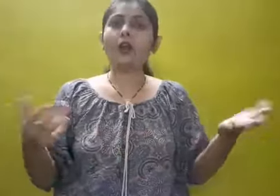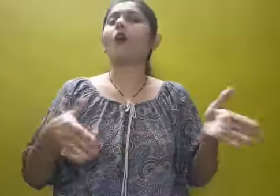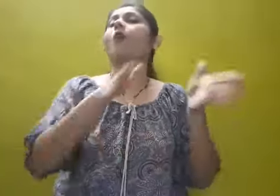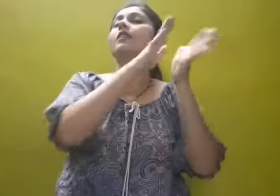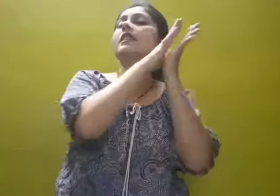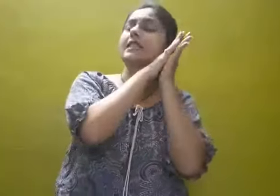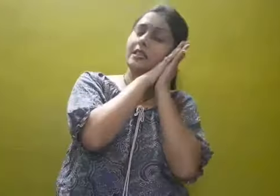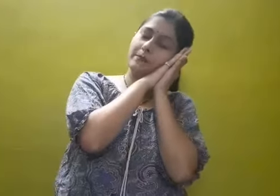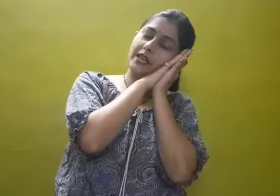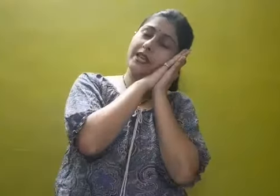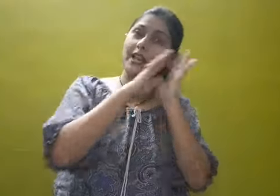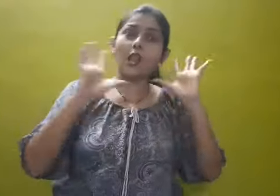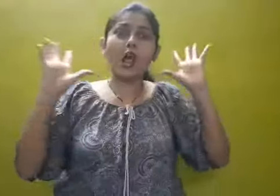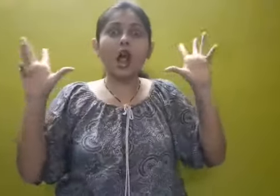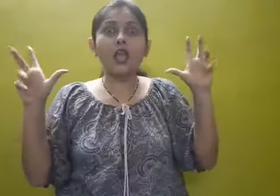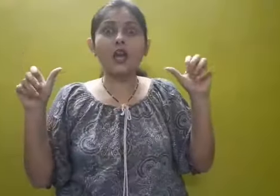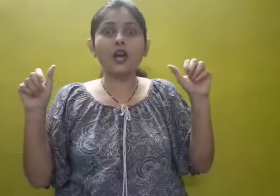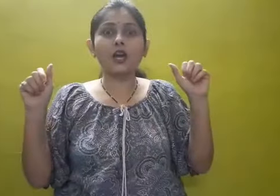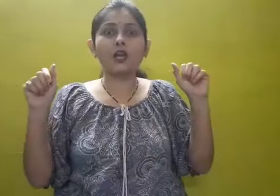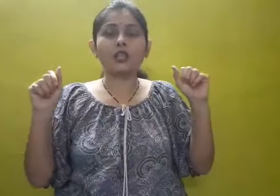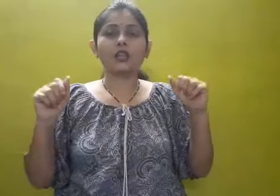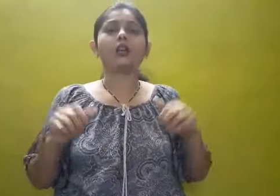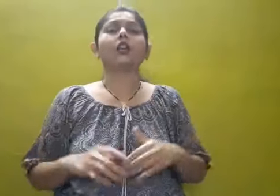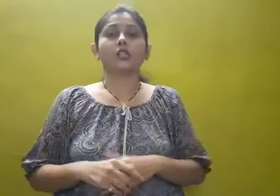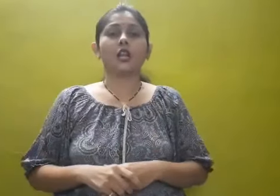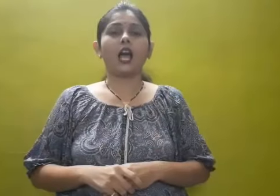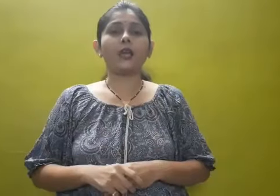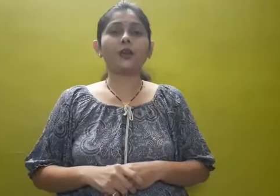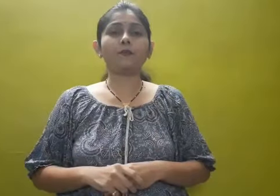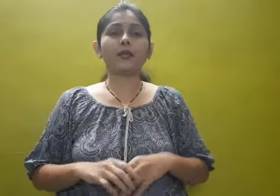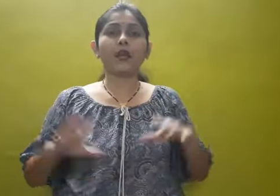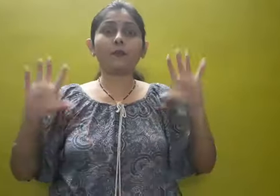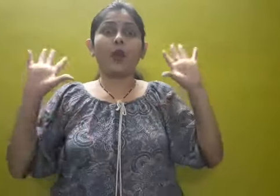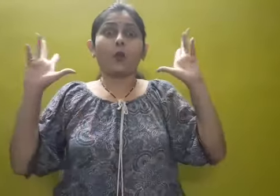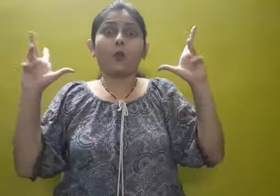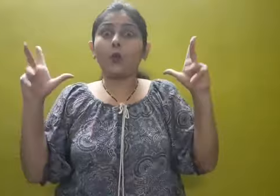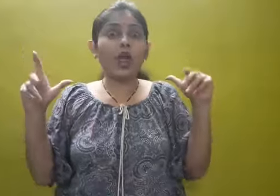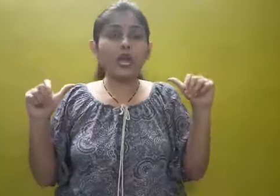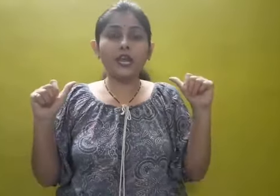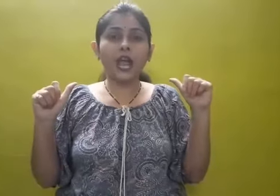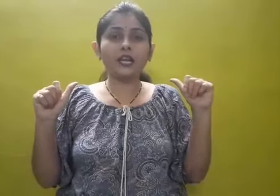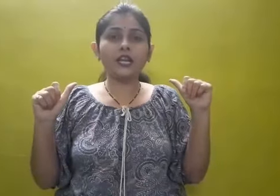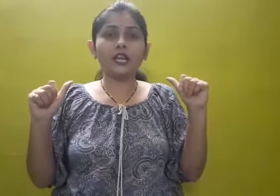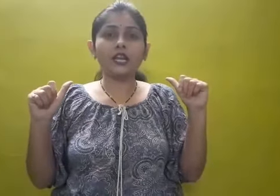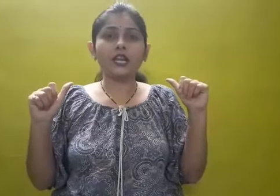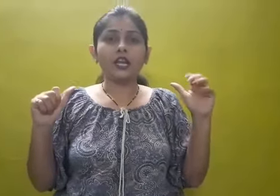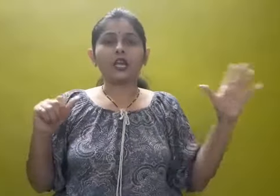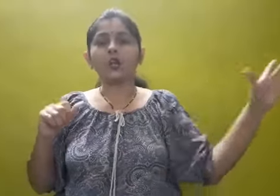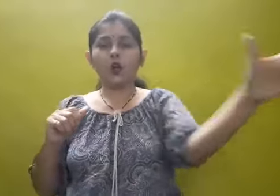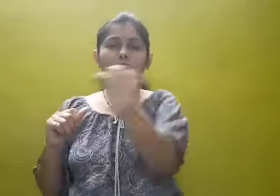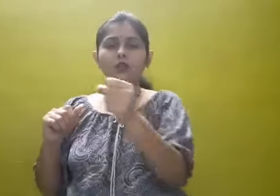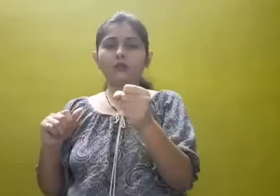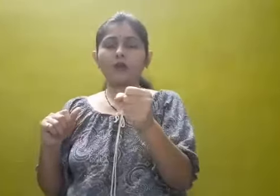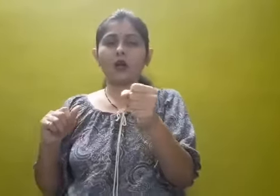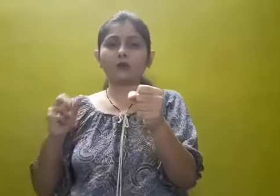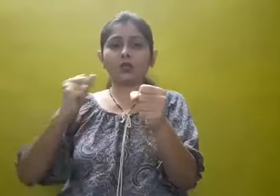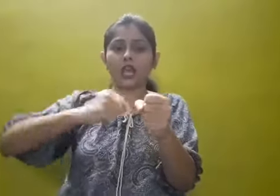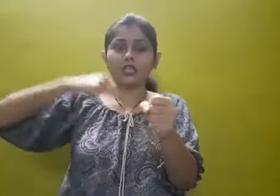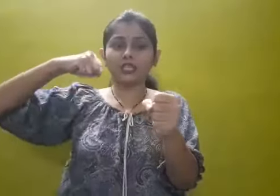on sleeping lion. The lion became very angry. He caught the mouse and